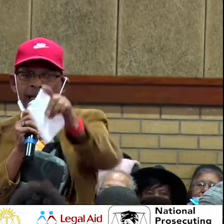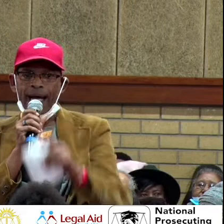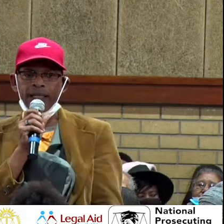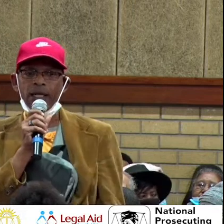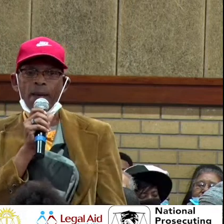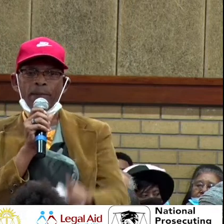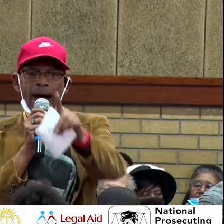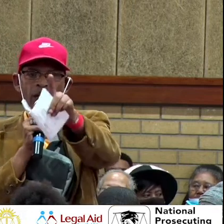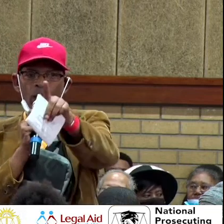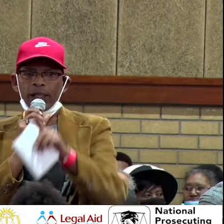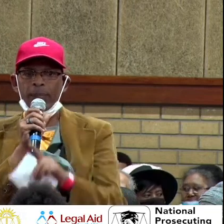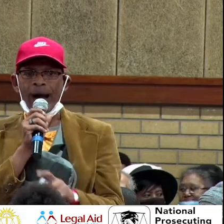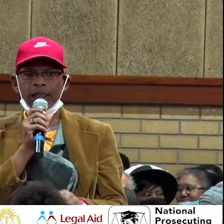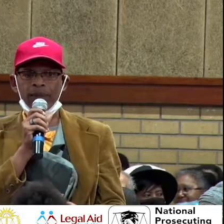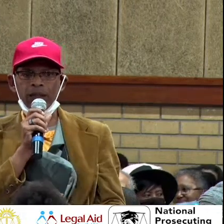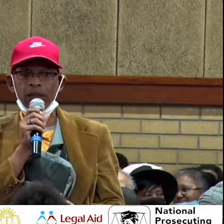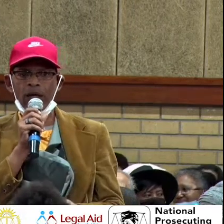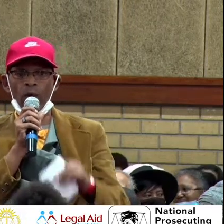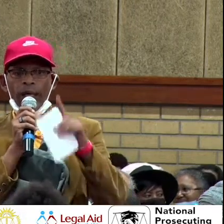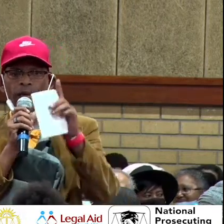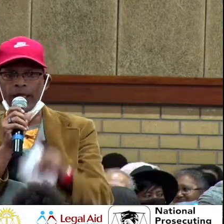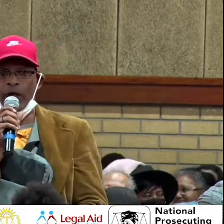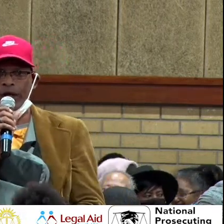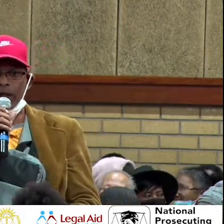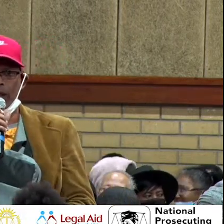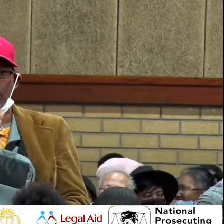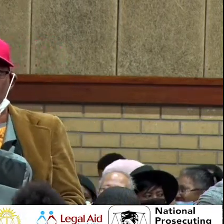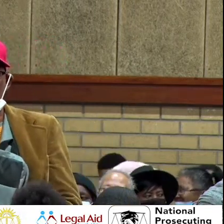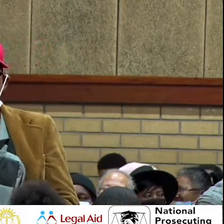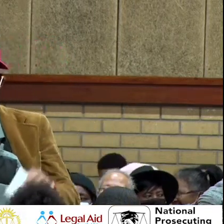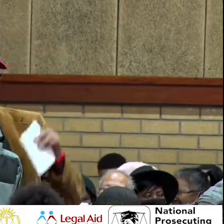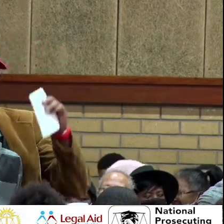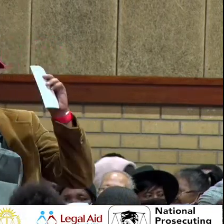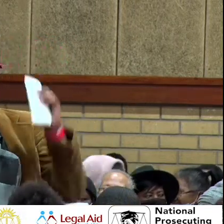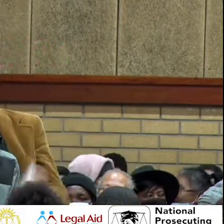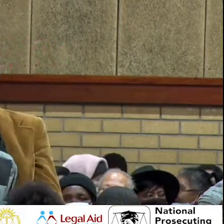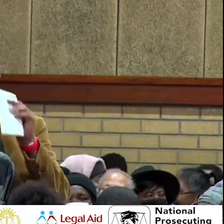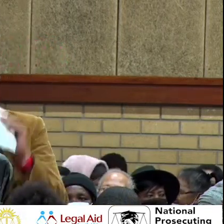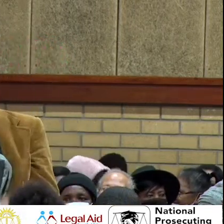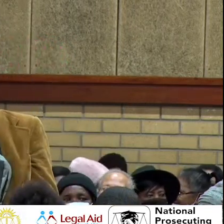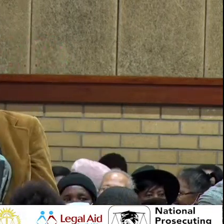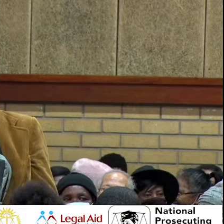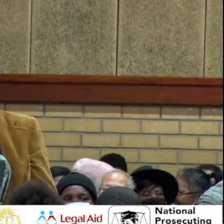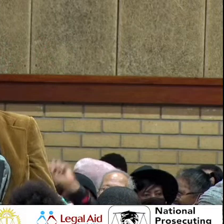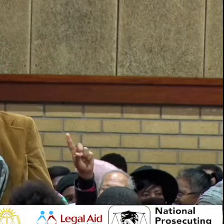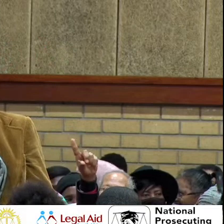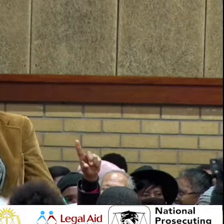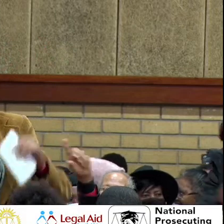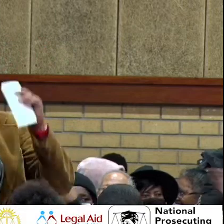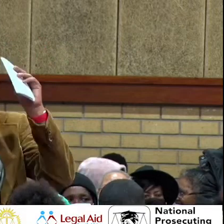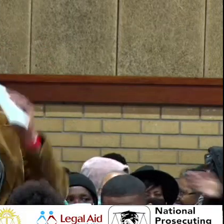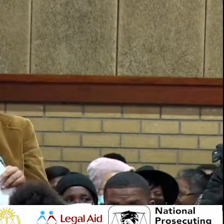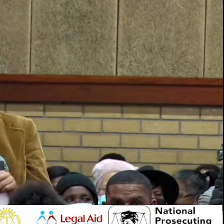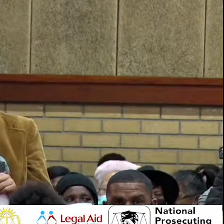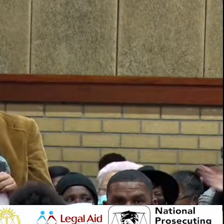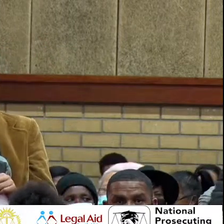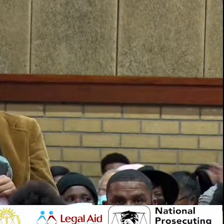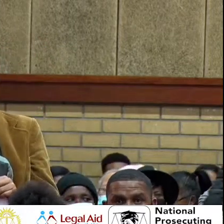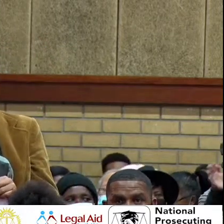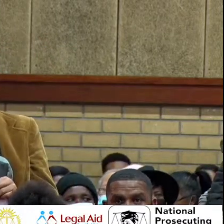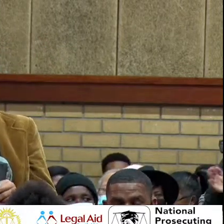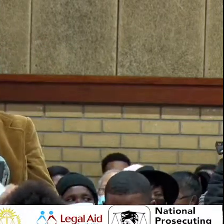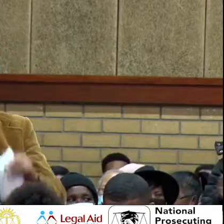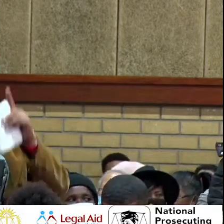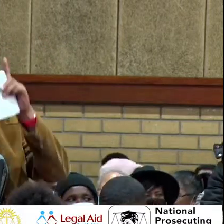been done by your department or anybody. You come with favors and you come with a lot of